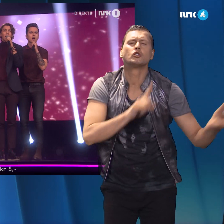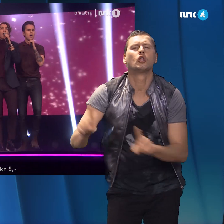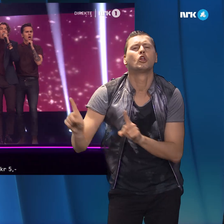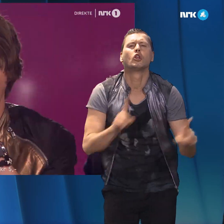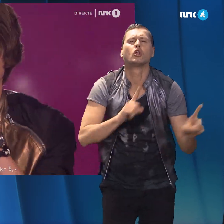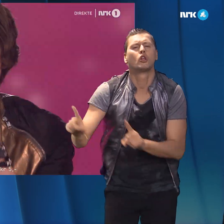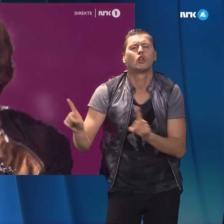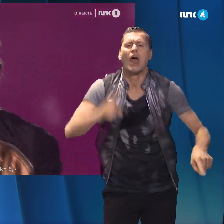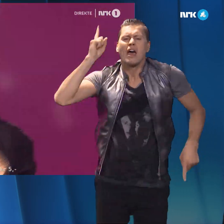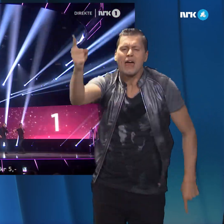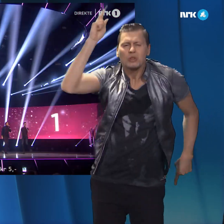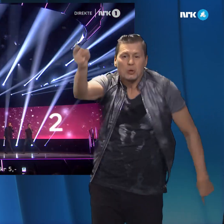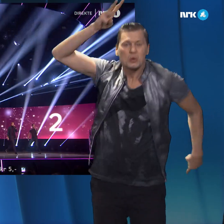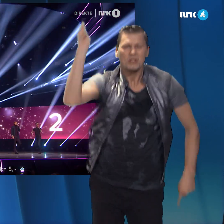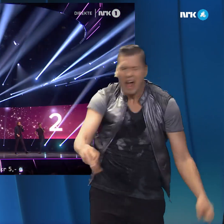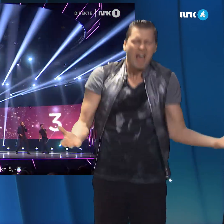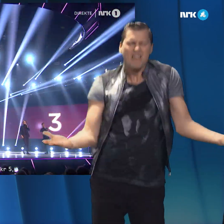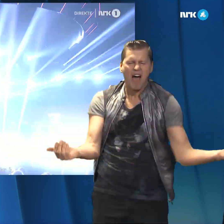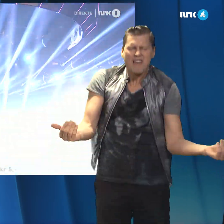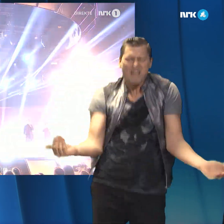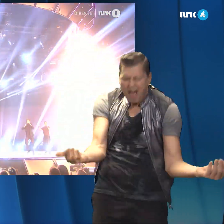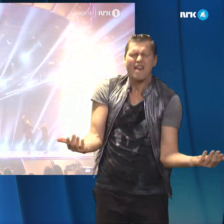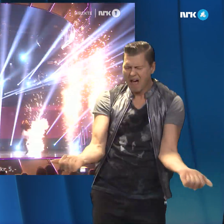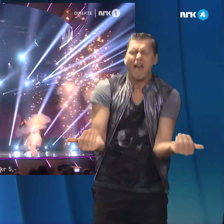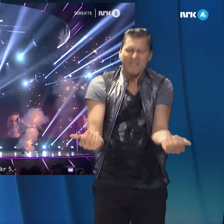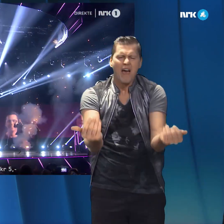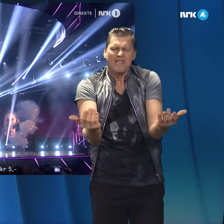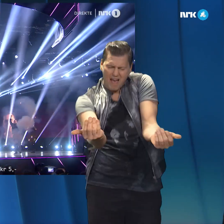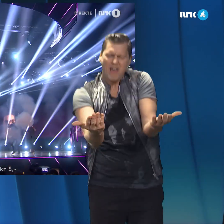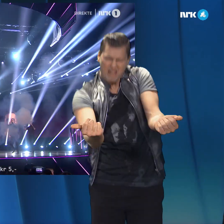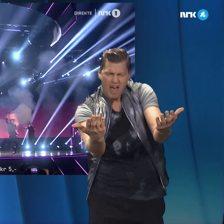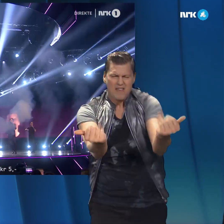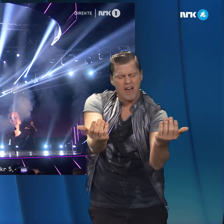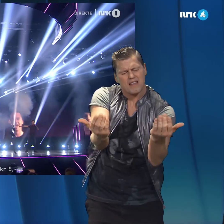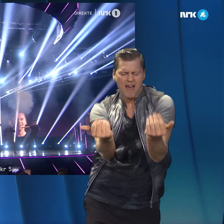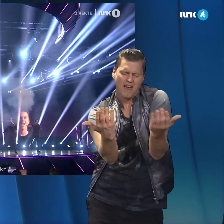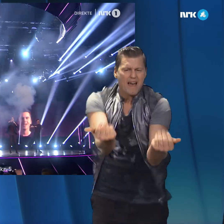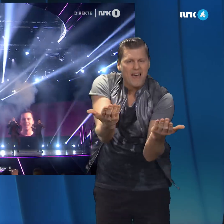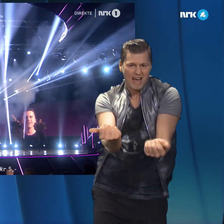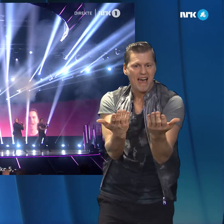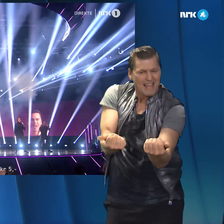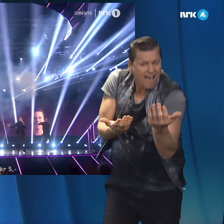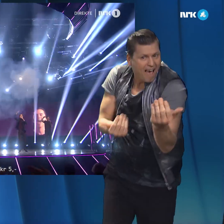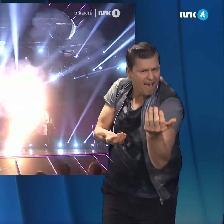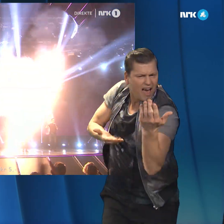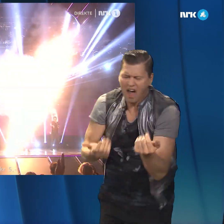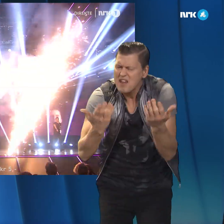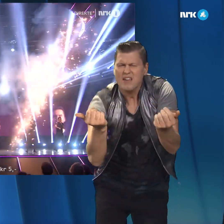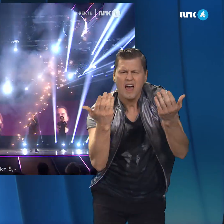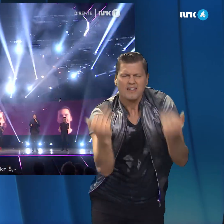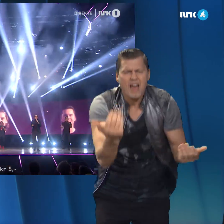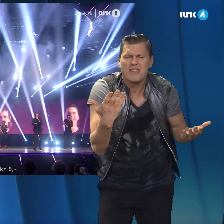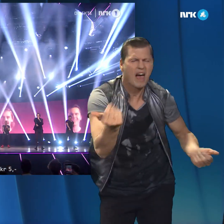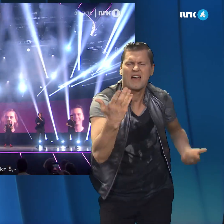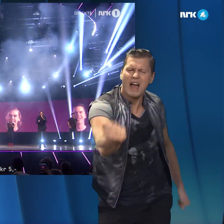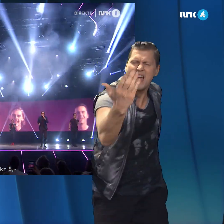the count of one, two, three, say na na na na na na na na na na na na